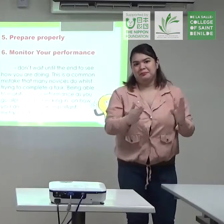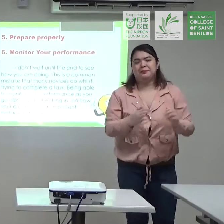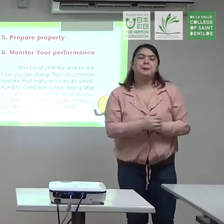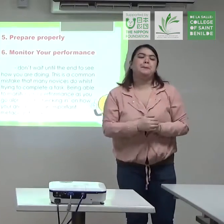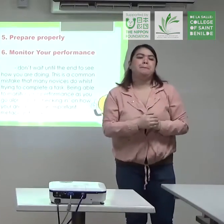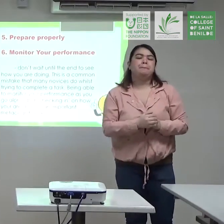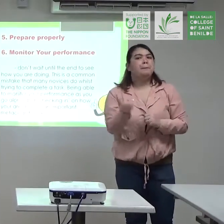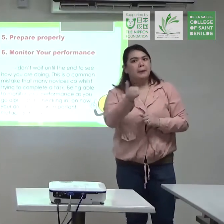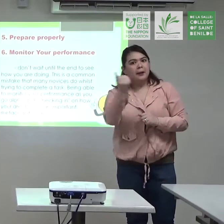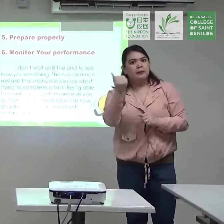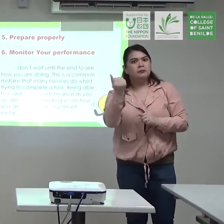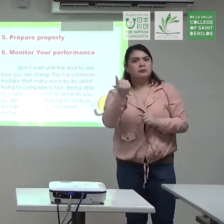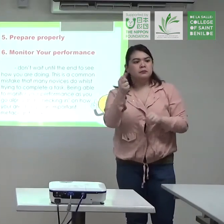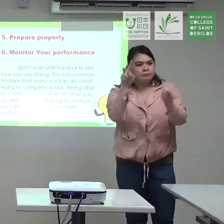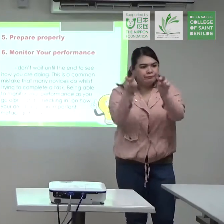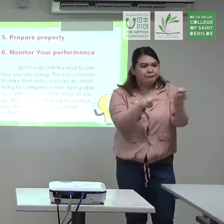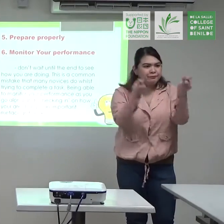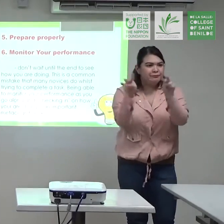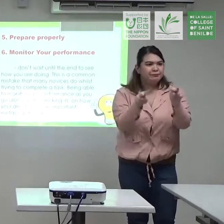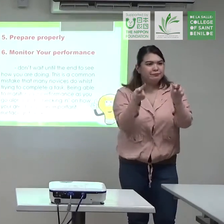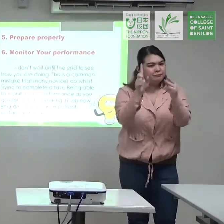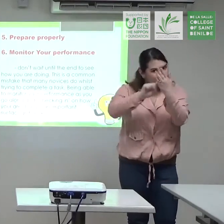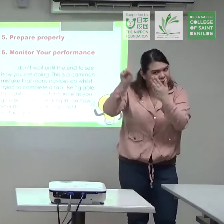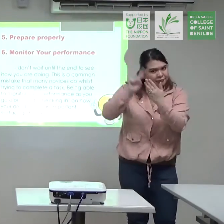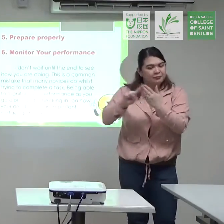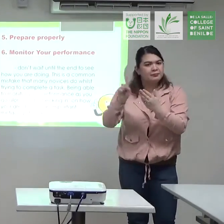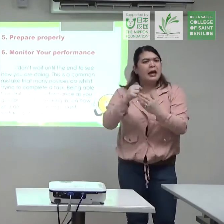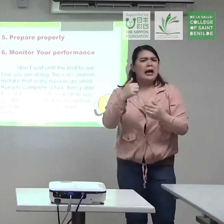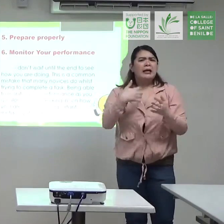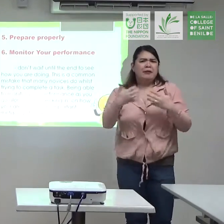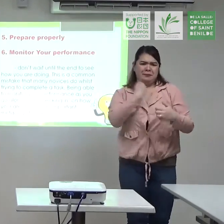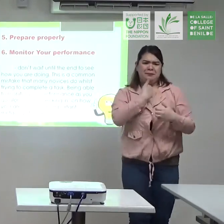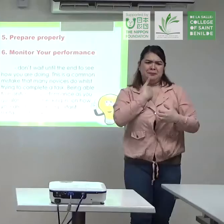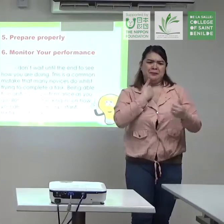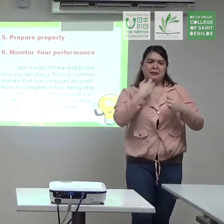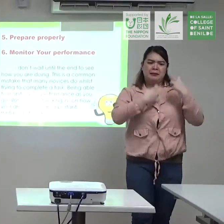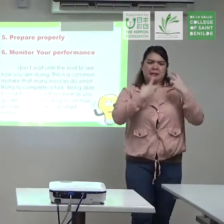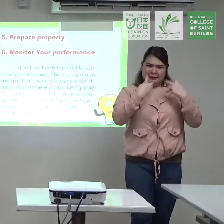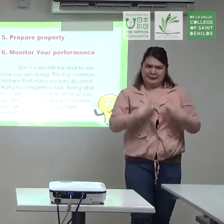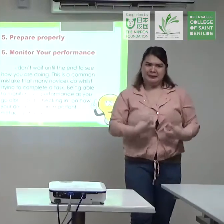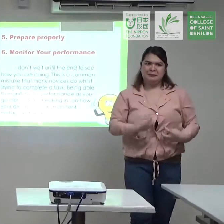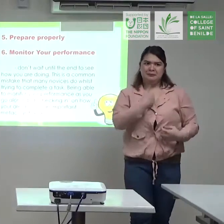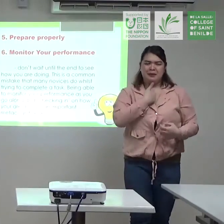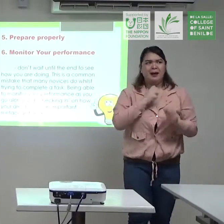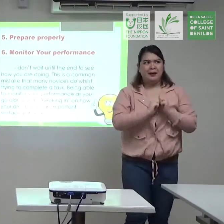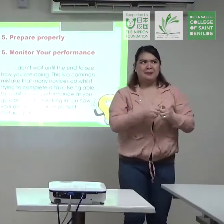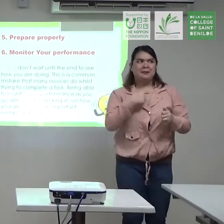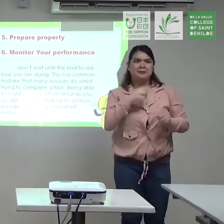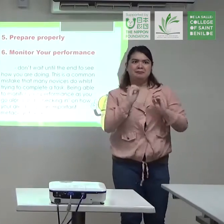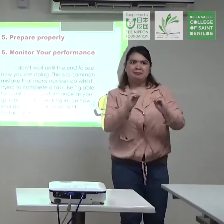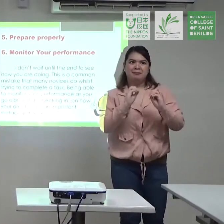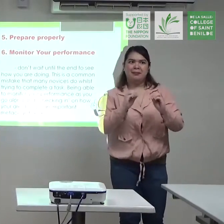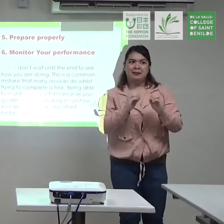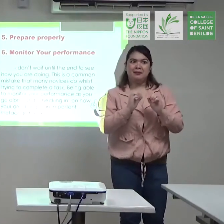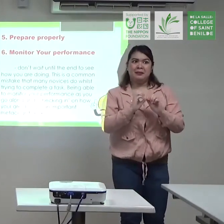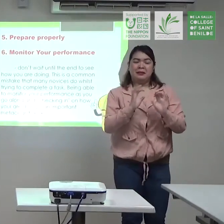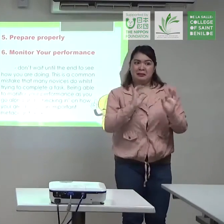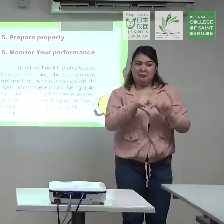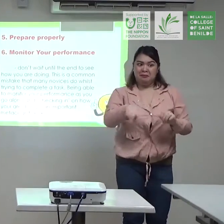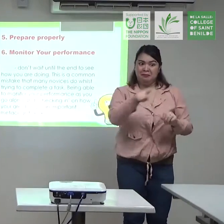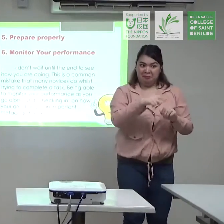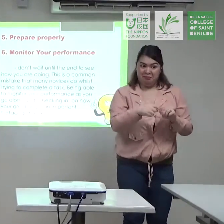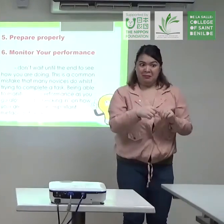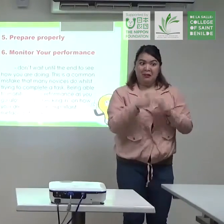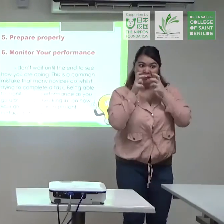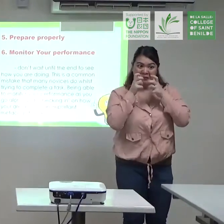What else? Monitoring your performance. Don't wait until the end to see how you're doing. Now, I'd